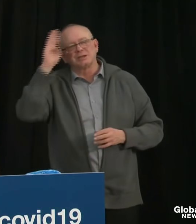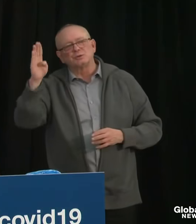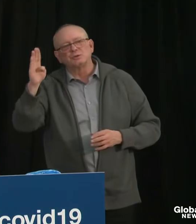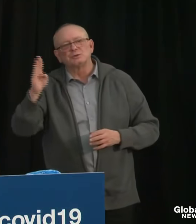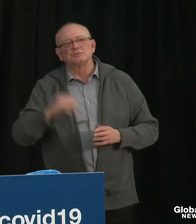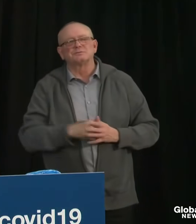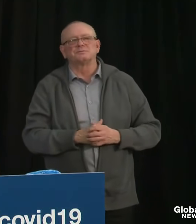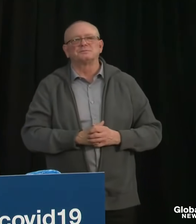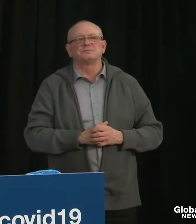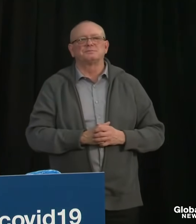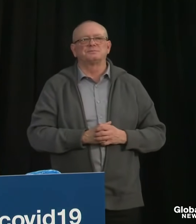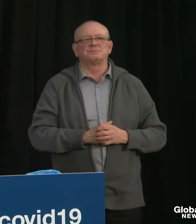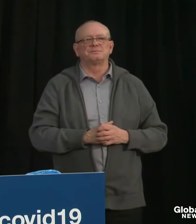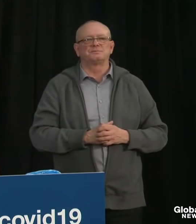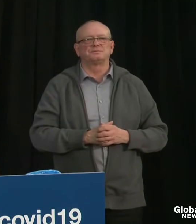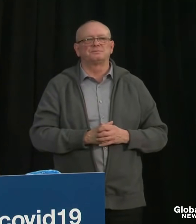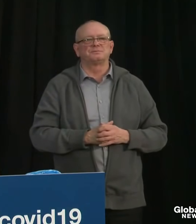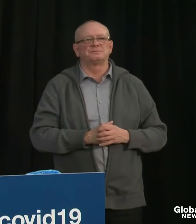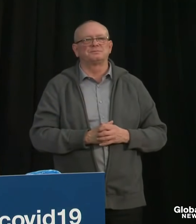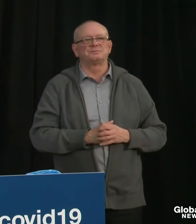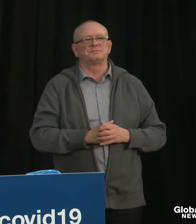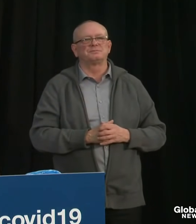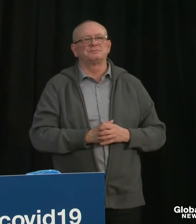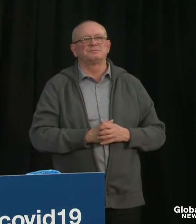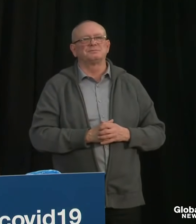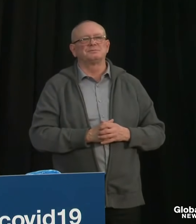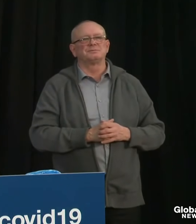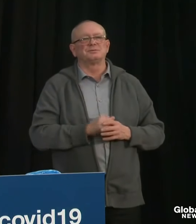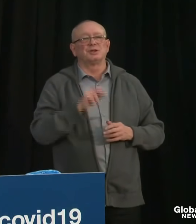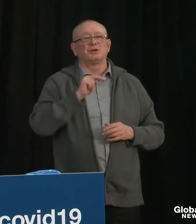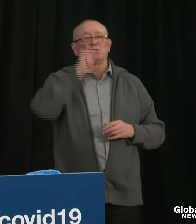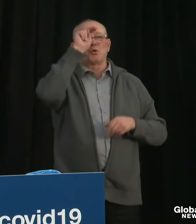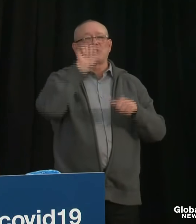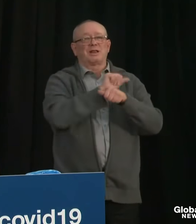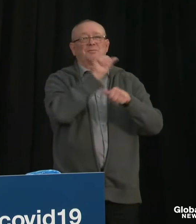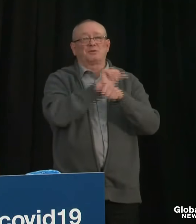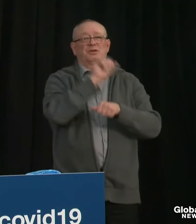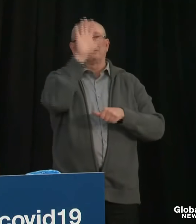in the north in the oil production region, and particularly the oil sands,